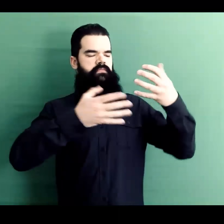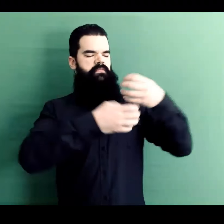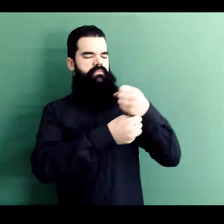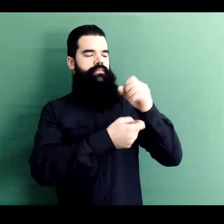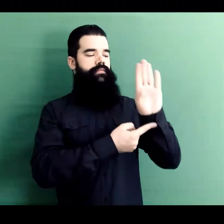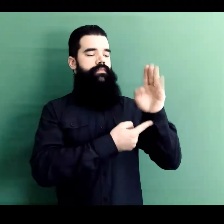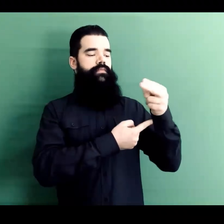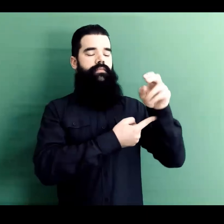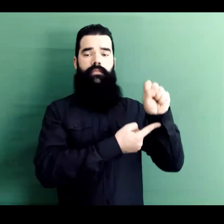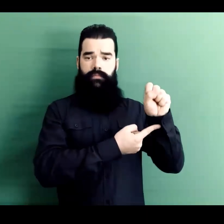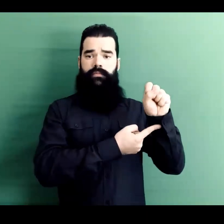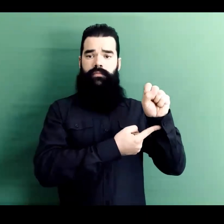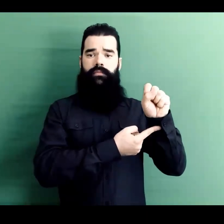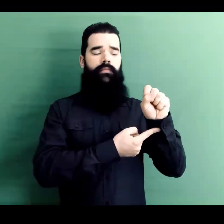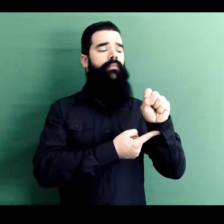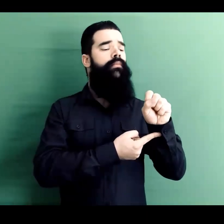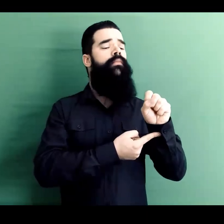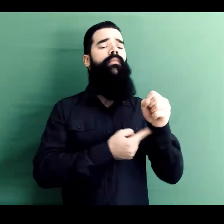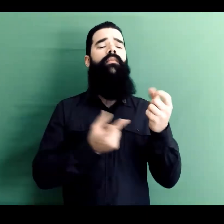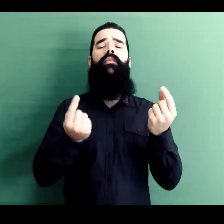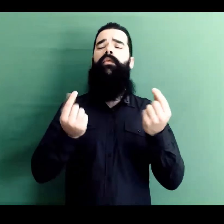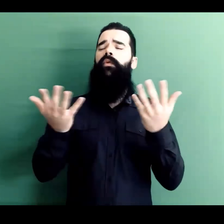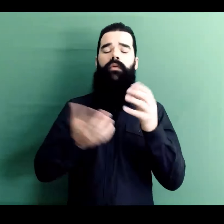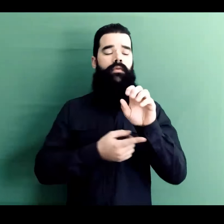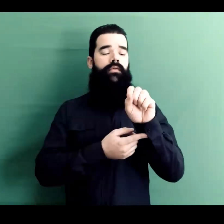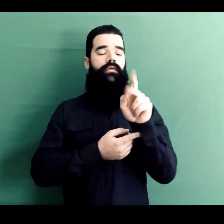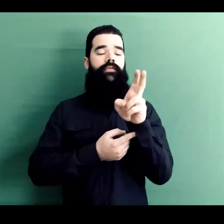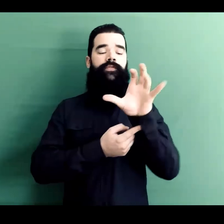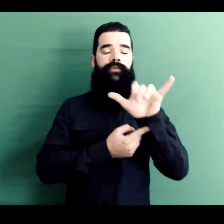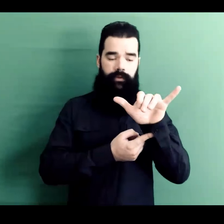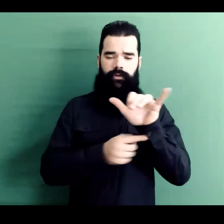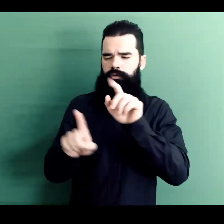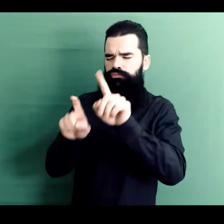Behavioral Health Services Survey, now available.